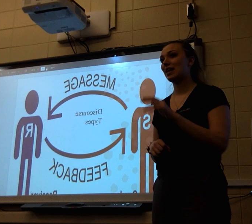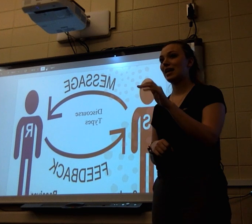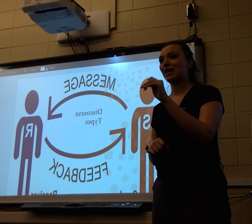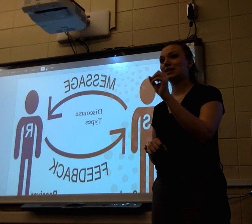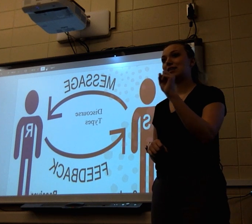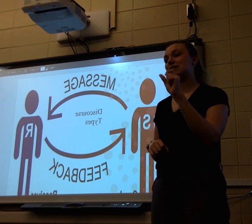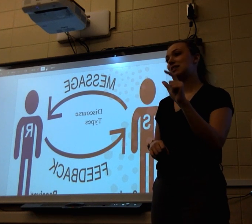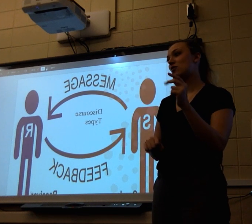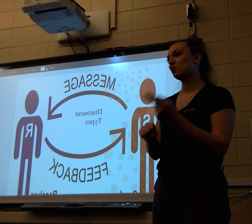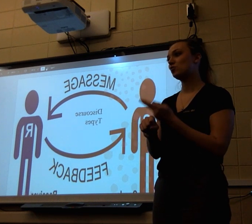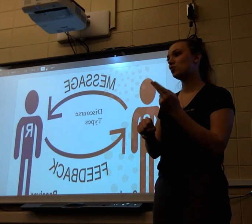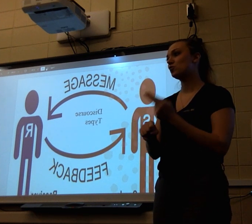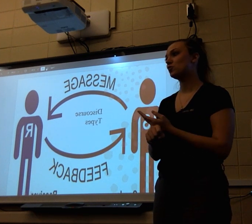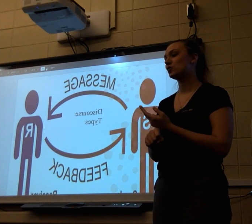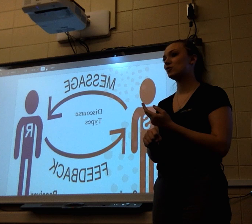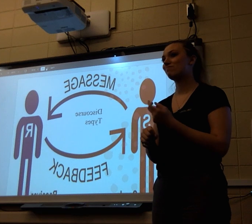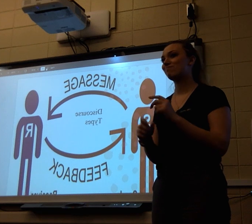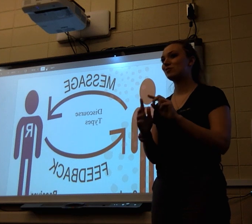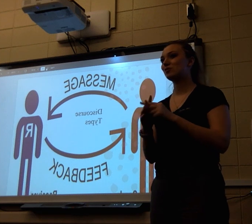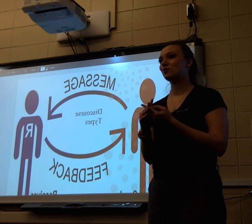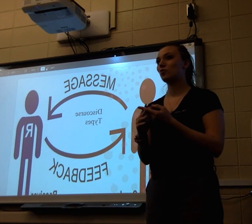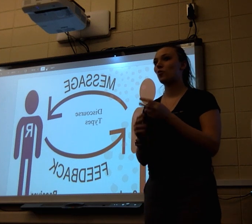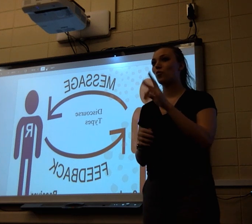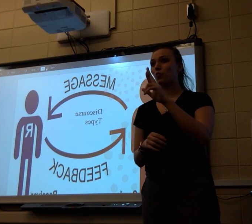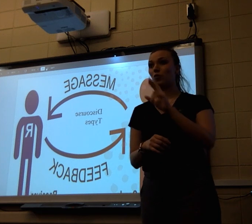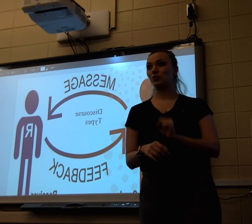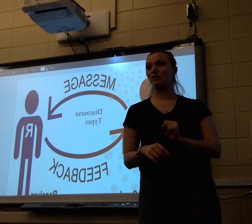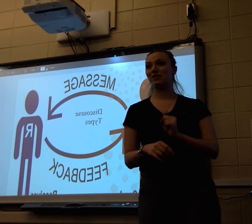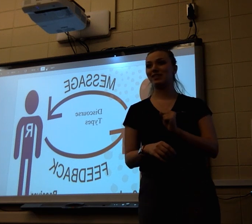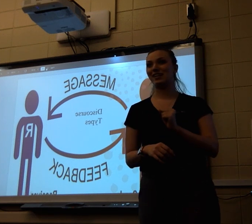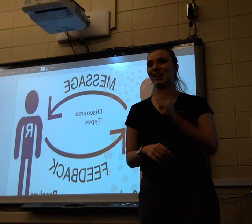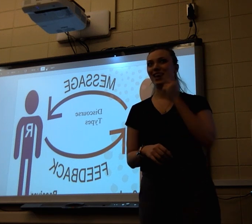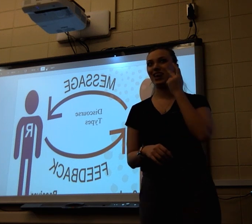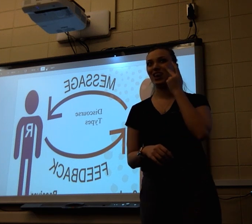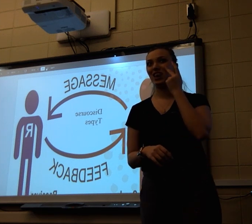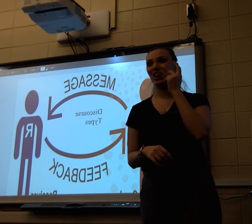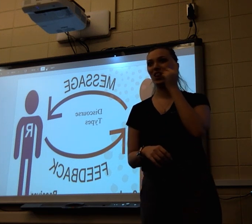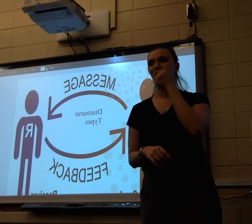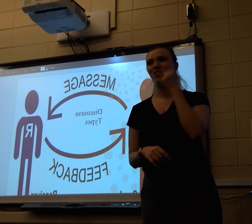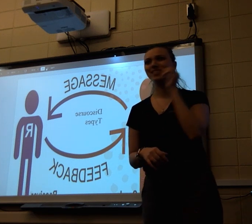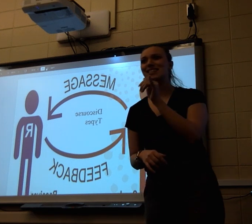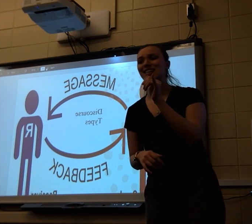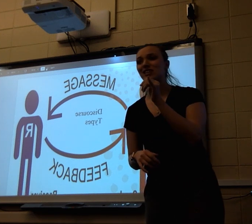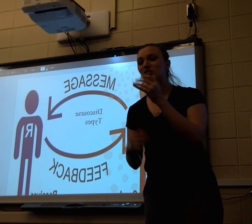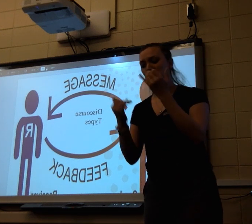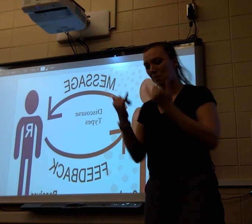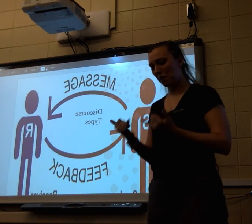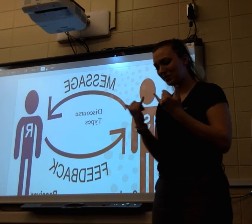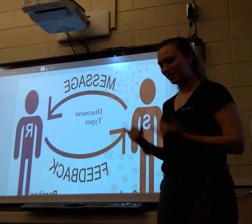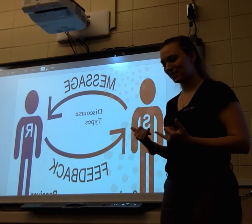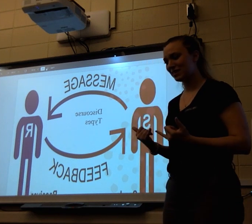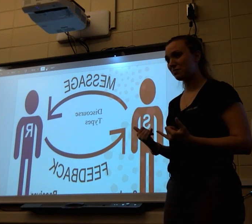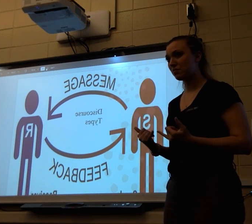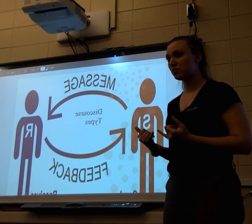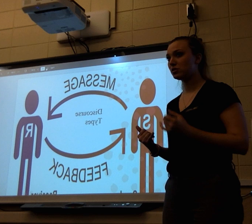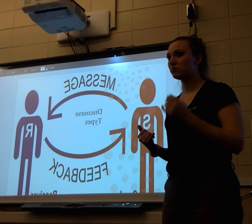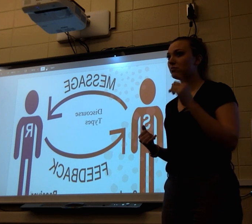role shift, it looks like they're in what tense? Present, right? And if you don't know that you should be using